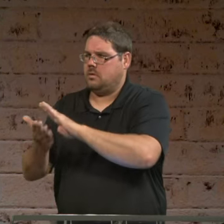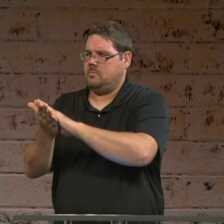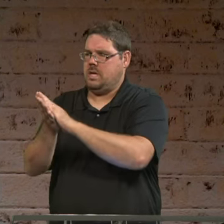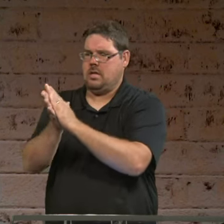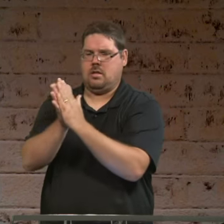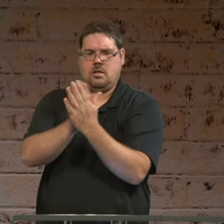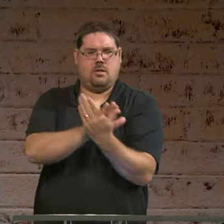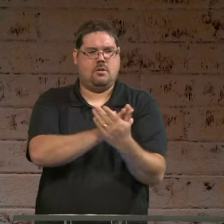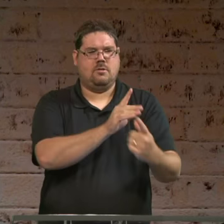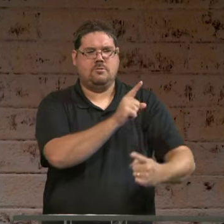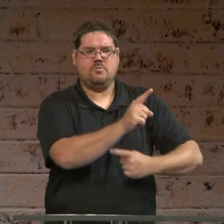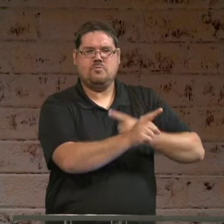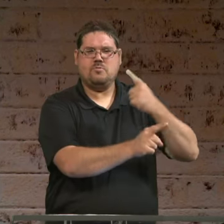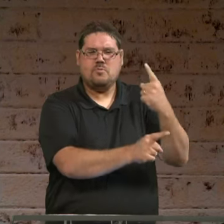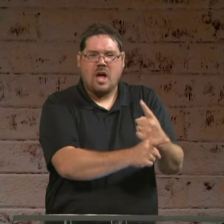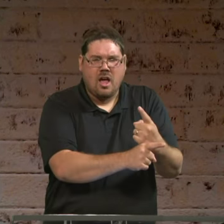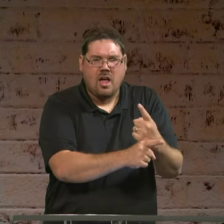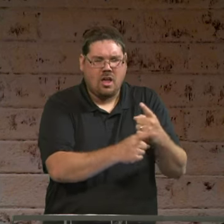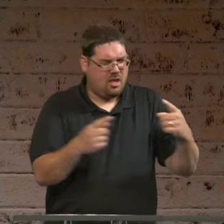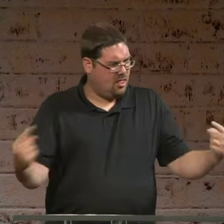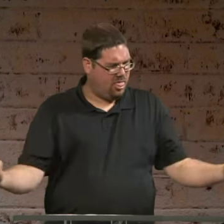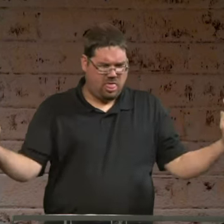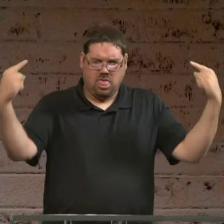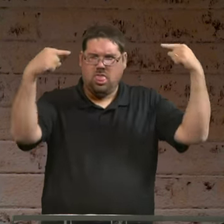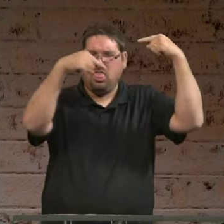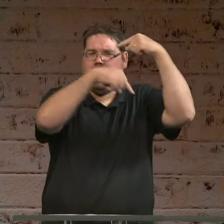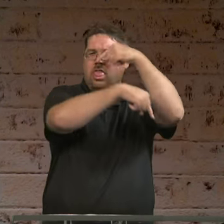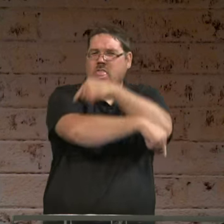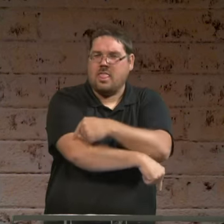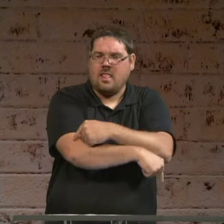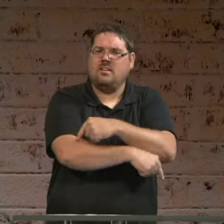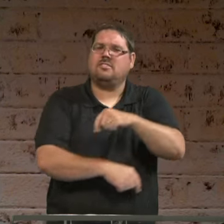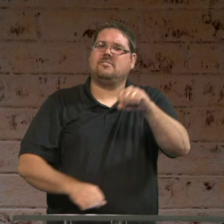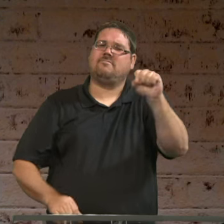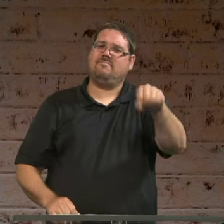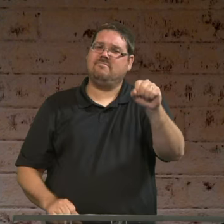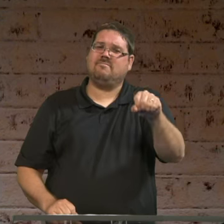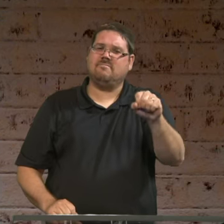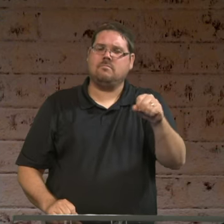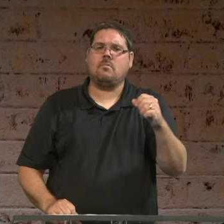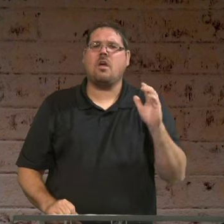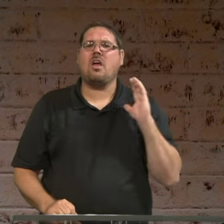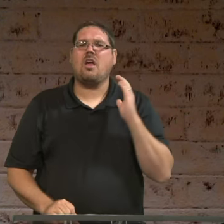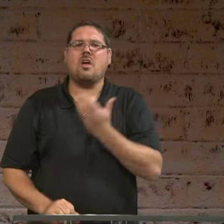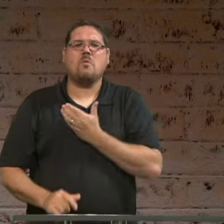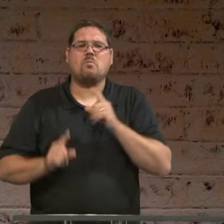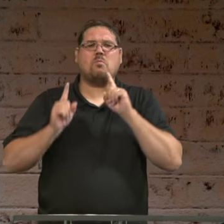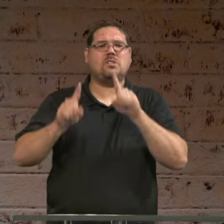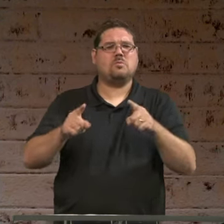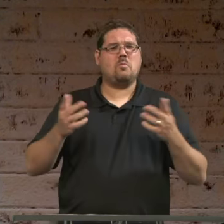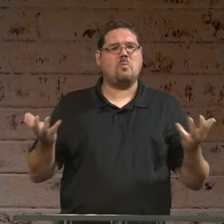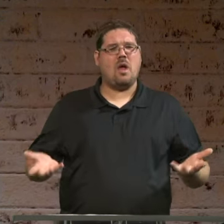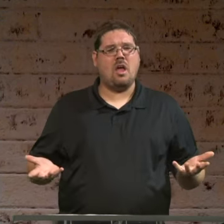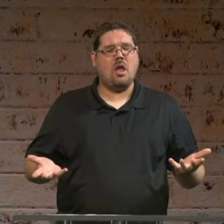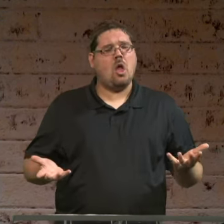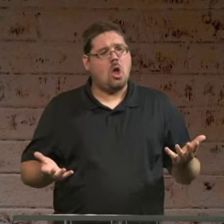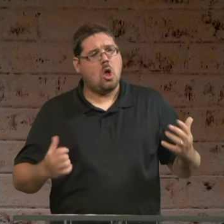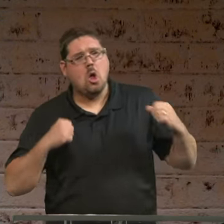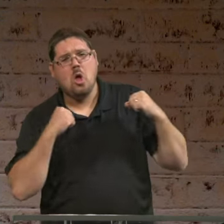rebellion against God so far now is becoming acceptable. What a total change in our moral compass. But what